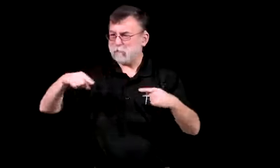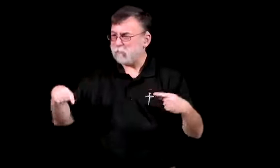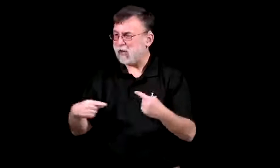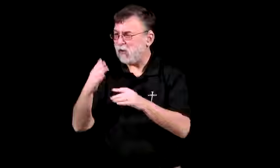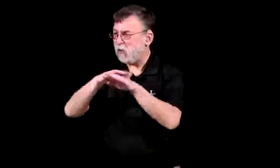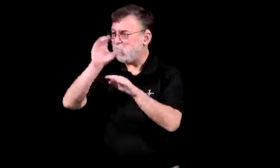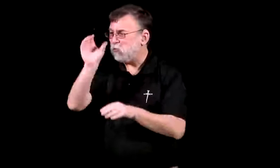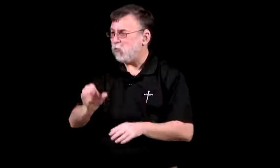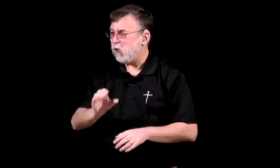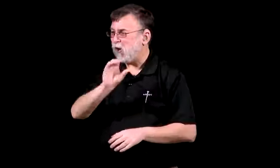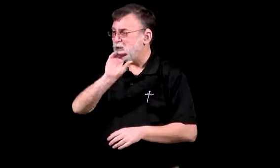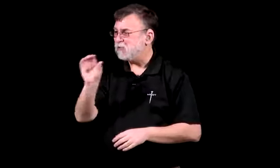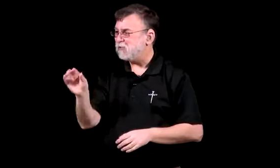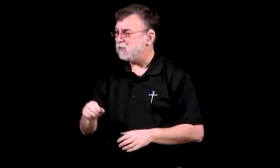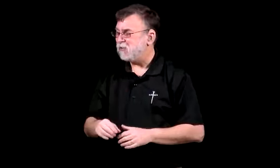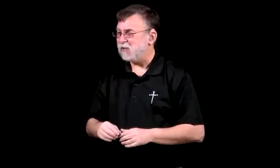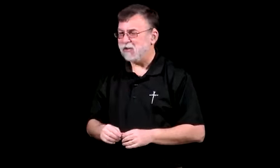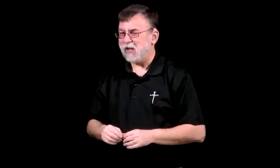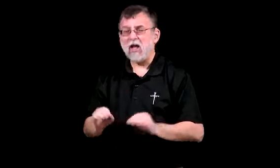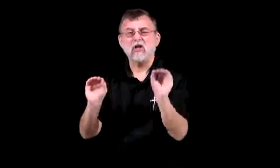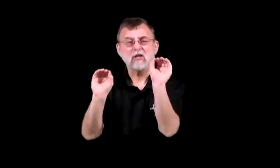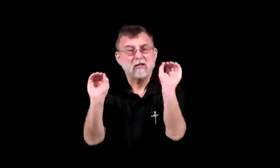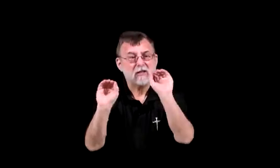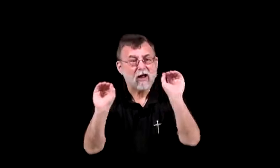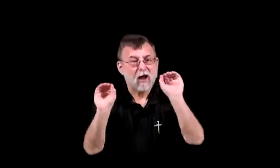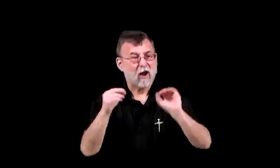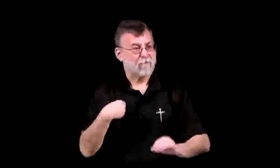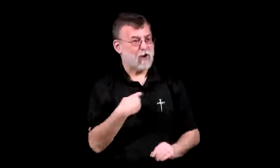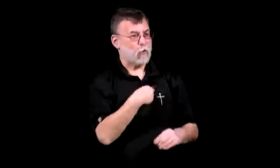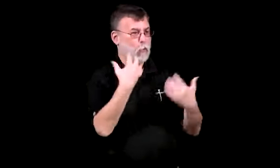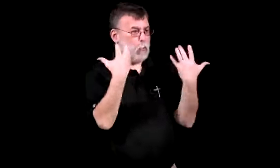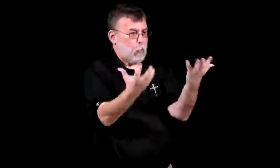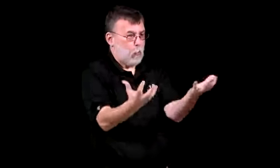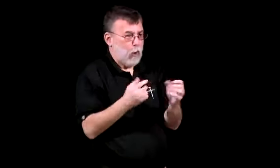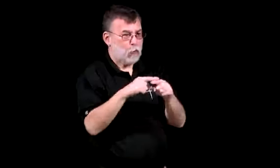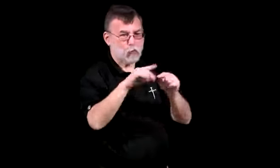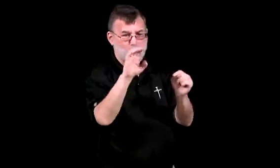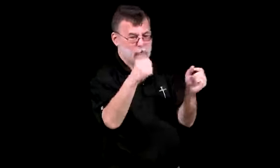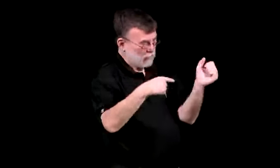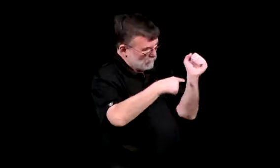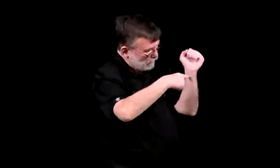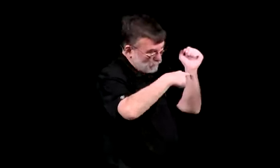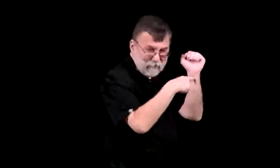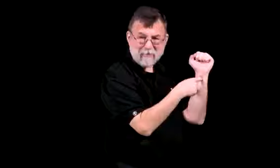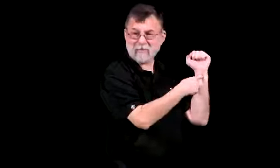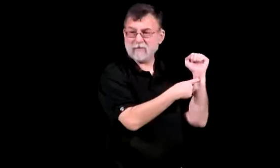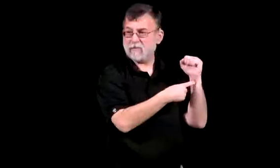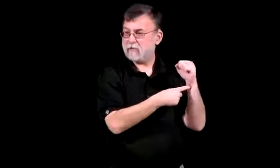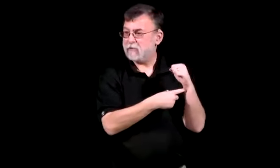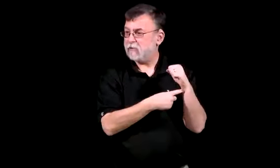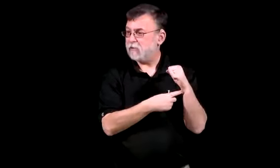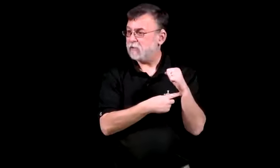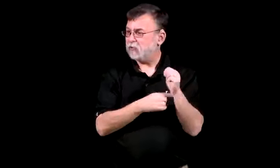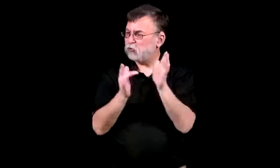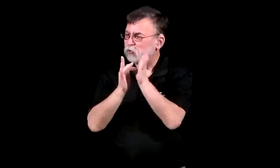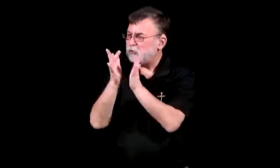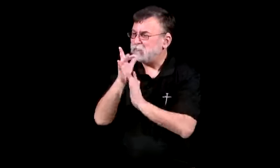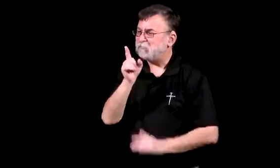on our sin on the cross. None of us want to be nailed to a